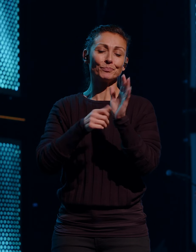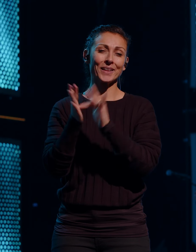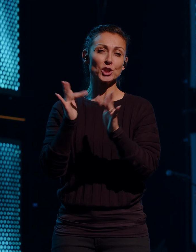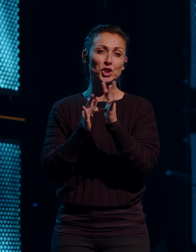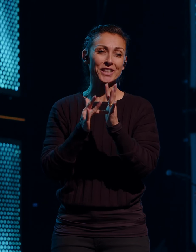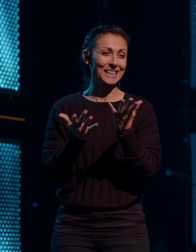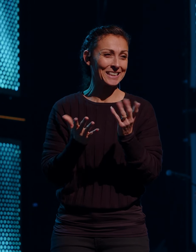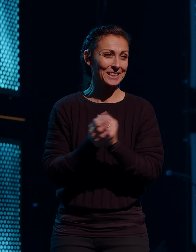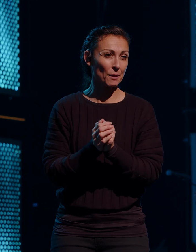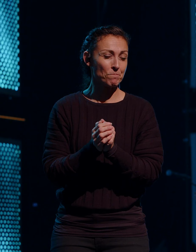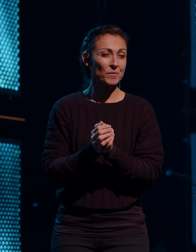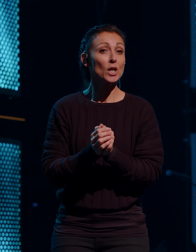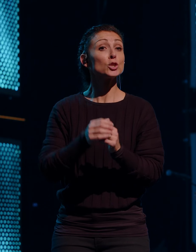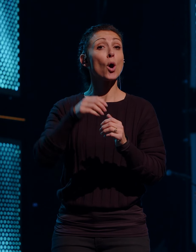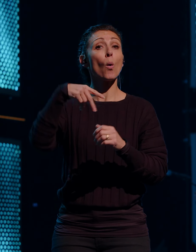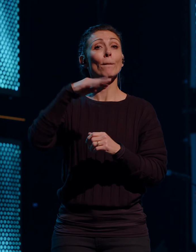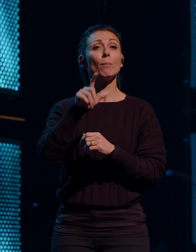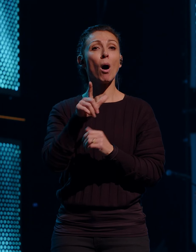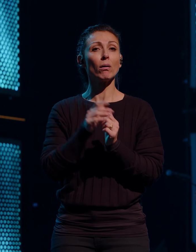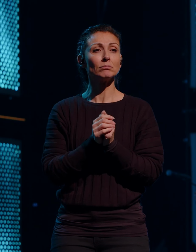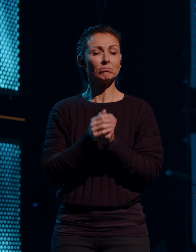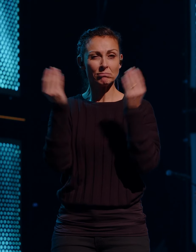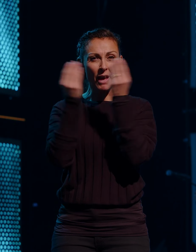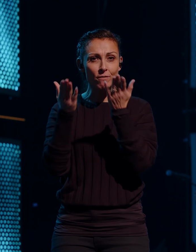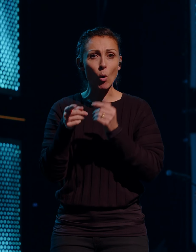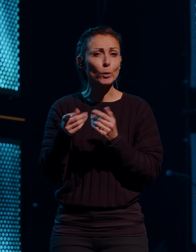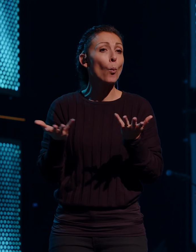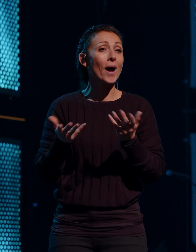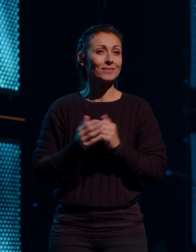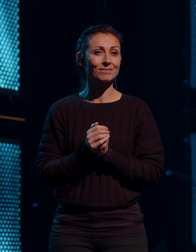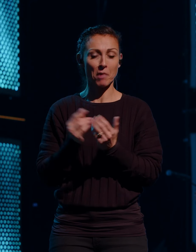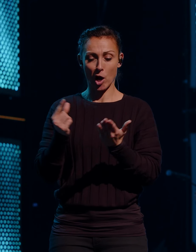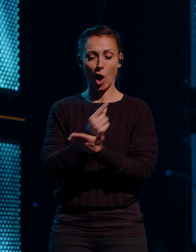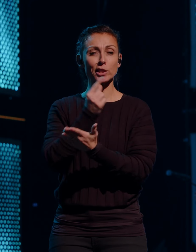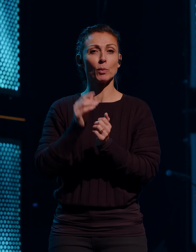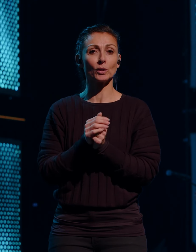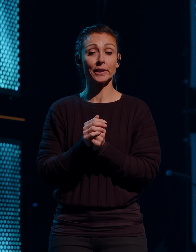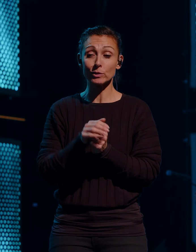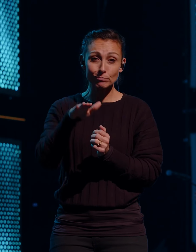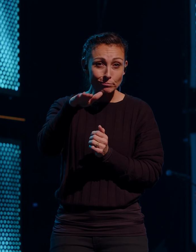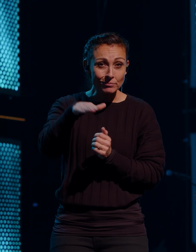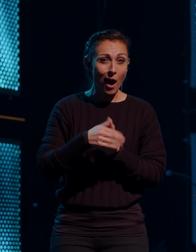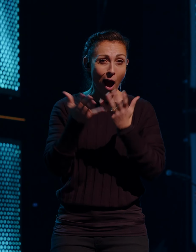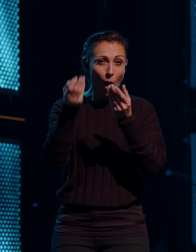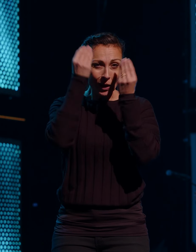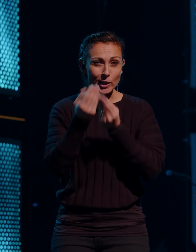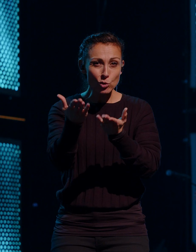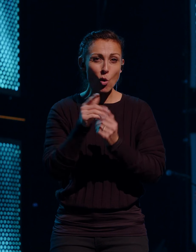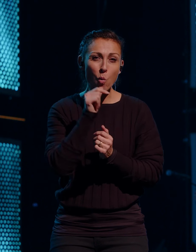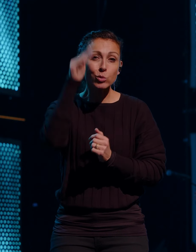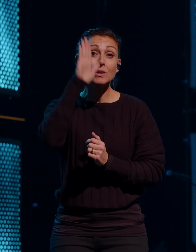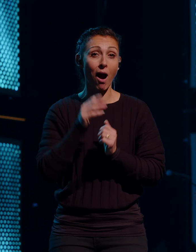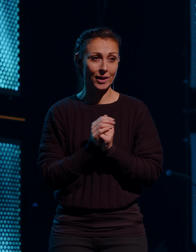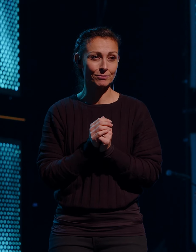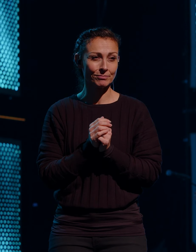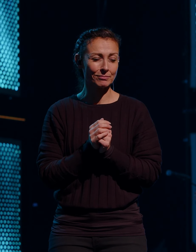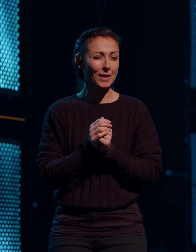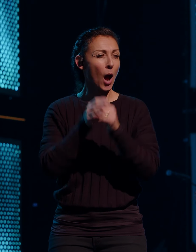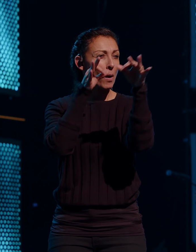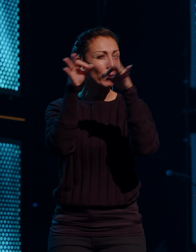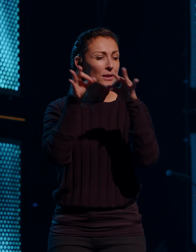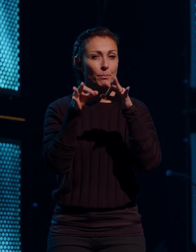spoke to her. What did they speak to her? The gospel. I want to tell you about who God is. I want to tell you about Jesus, his son, who came to this earth